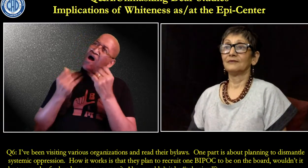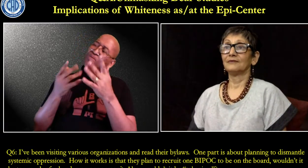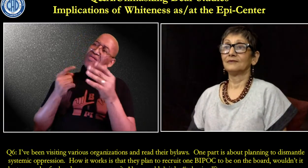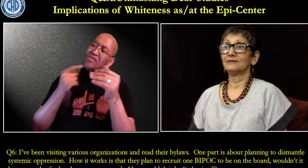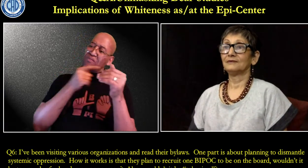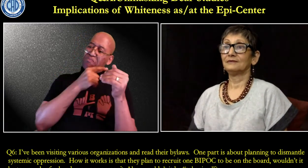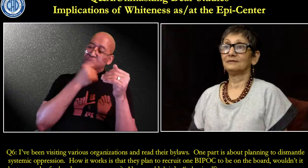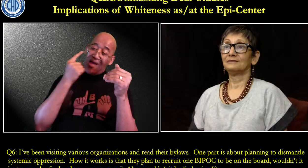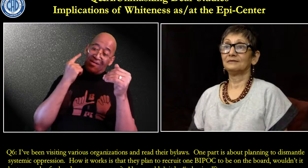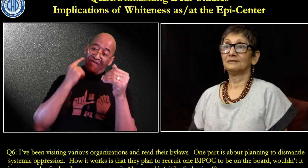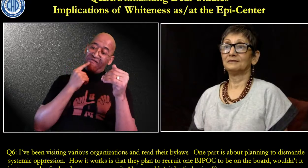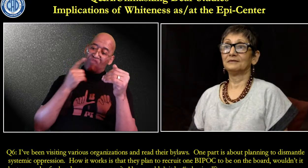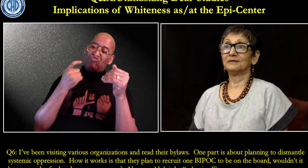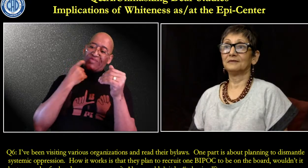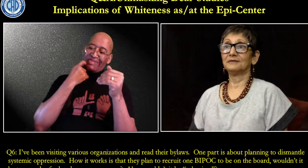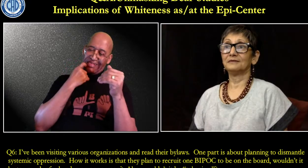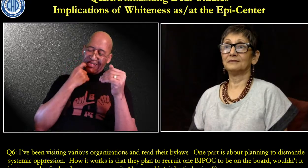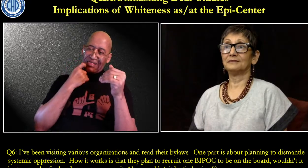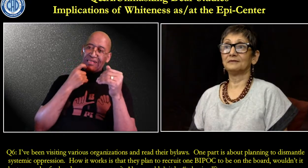Now,